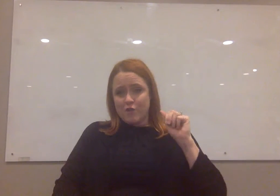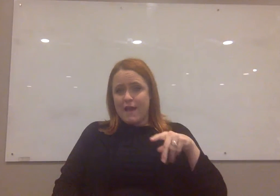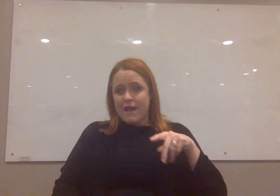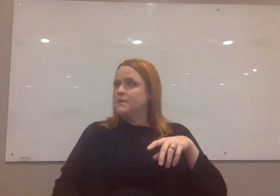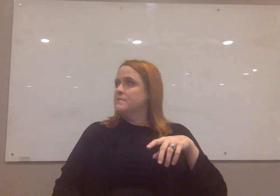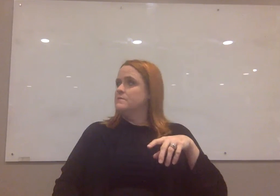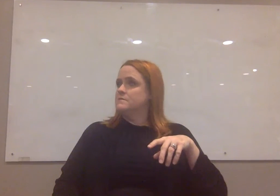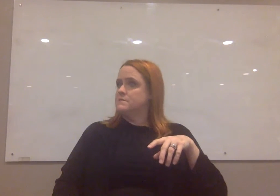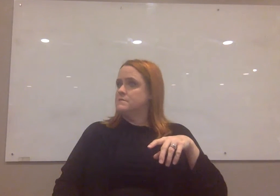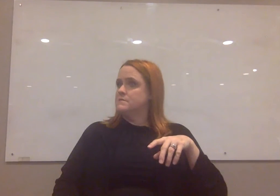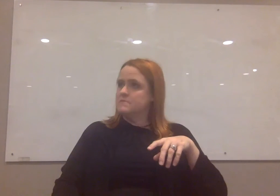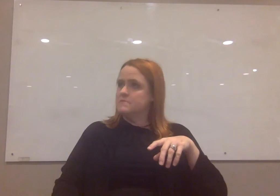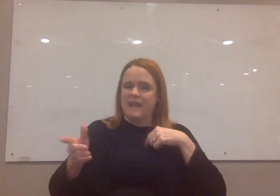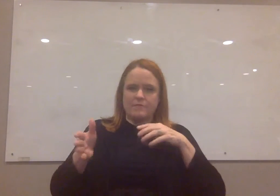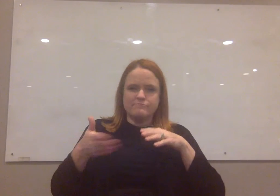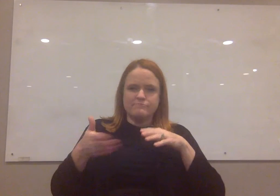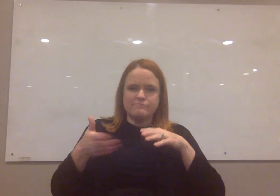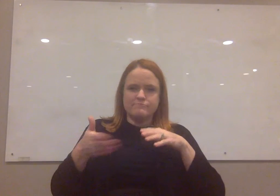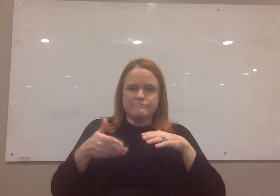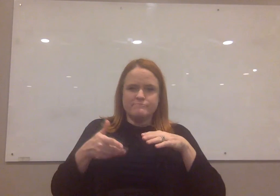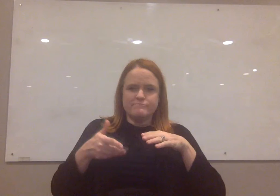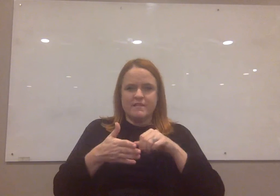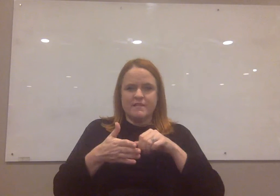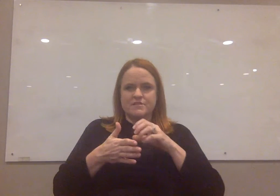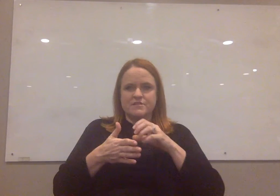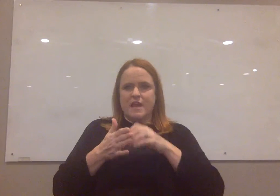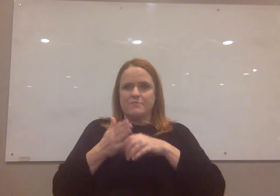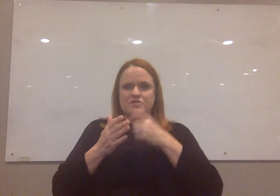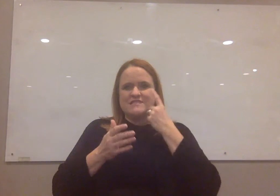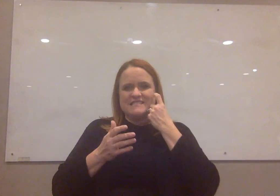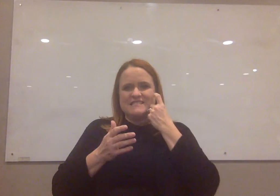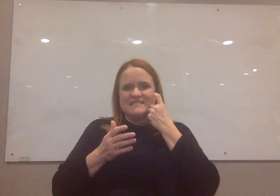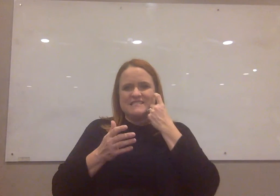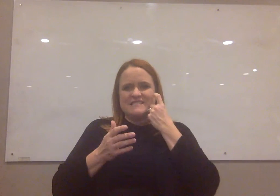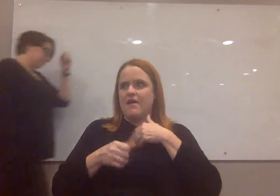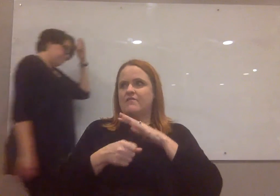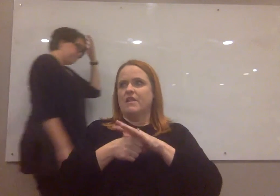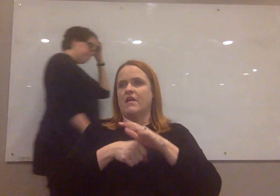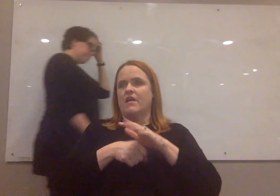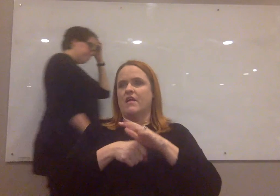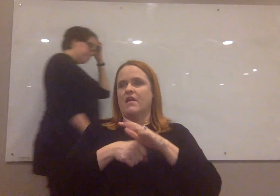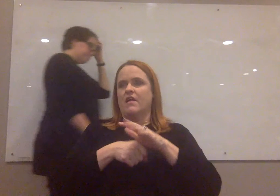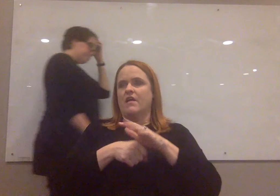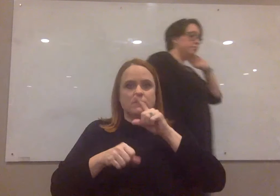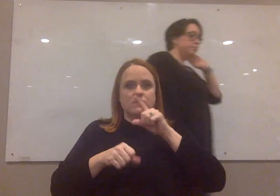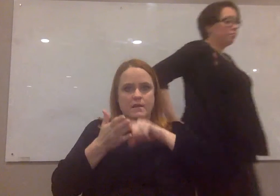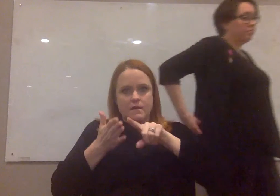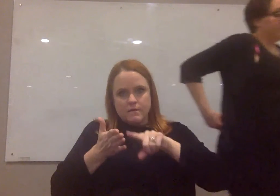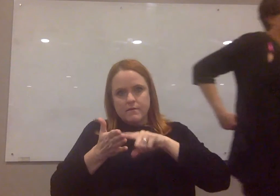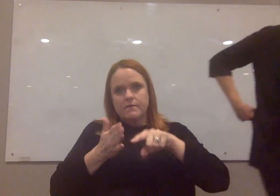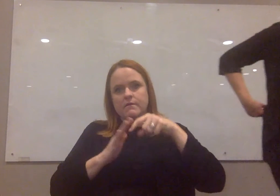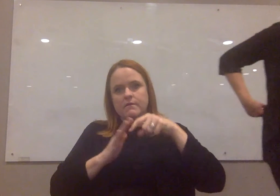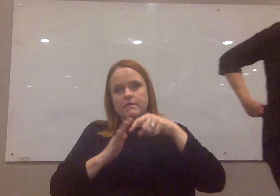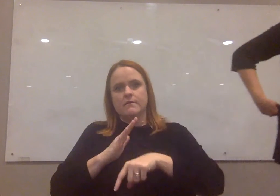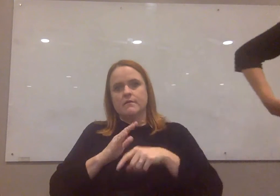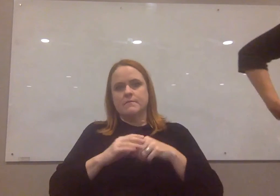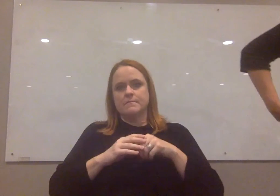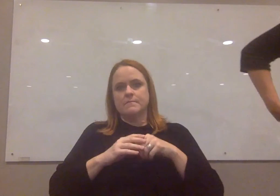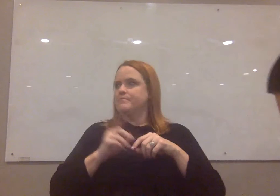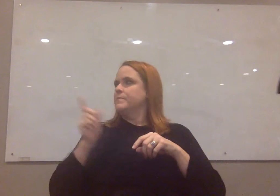skimmed through these chapters the other night. But didn't have enough time to go through them in depth myself. Okay, what is everyone working on in their free time